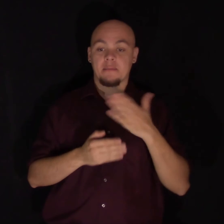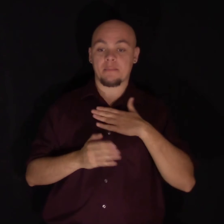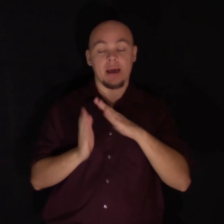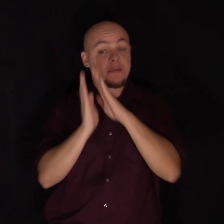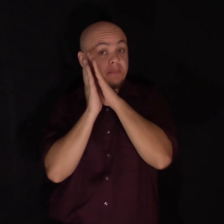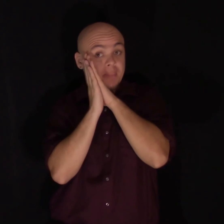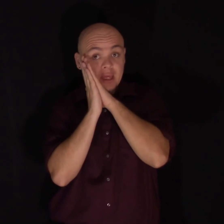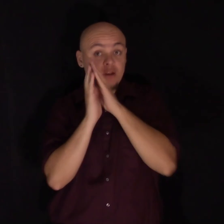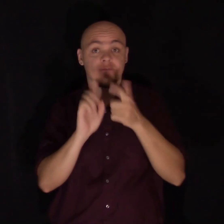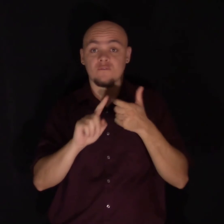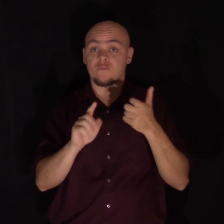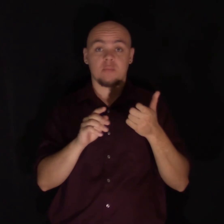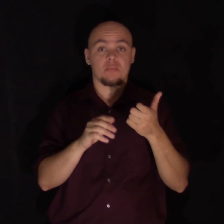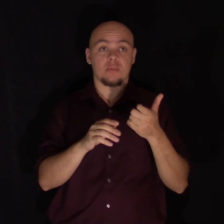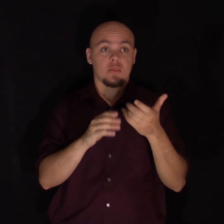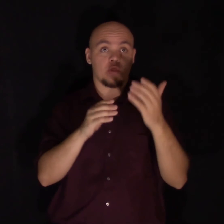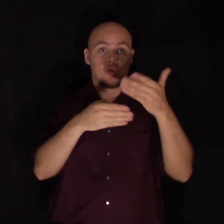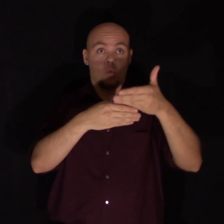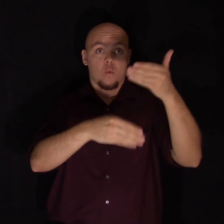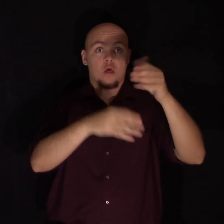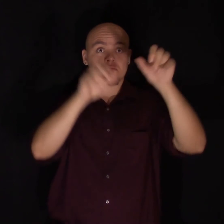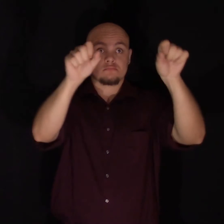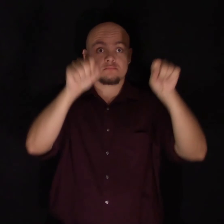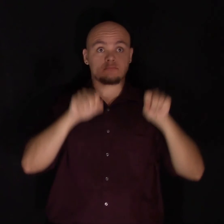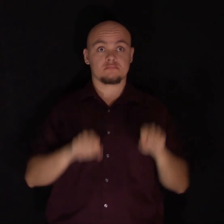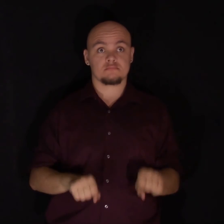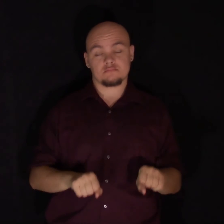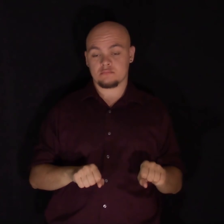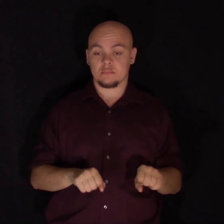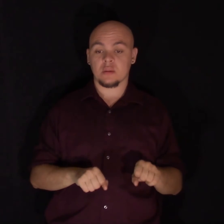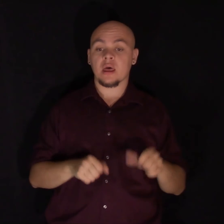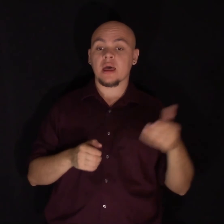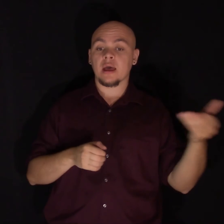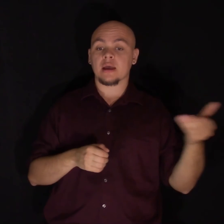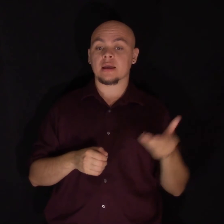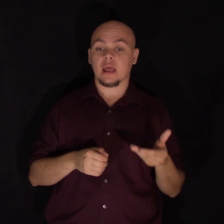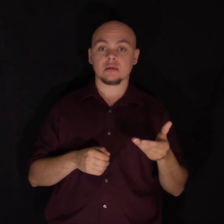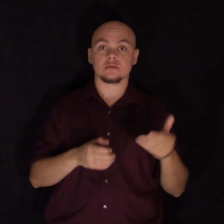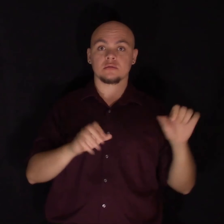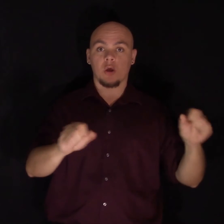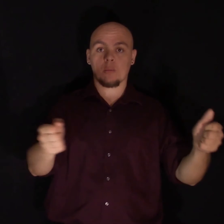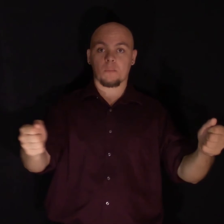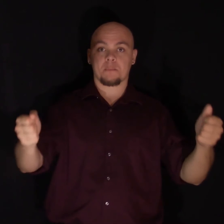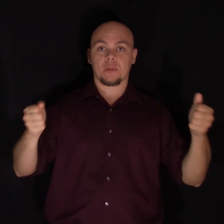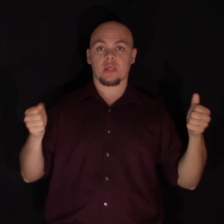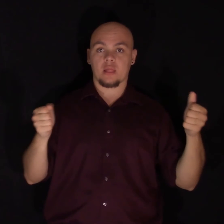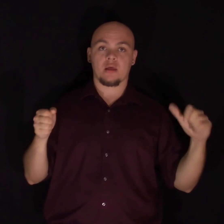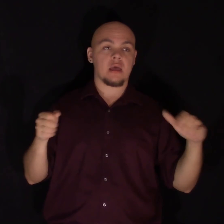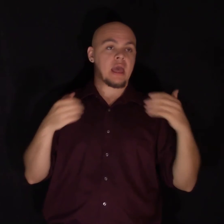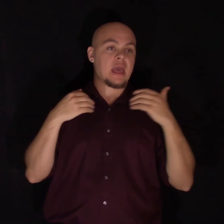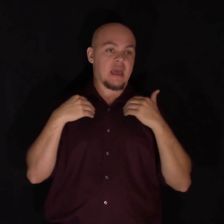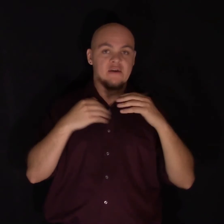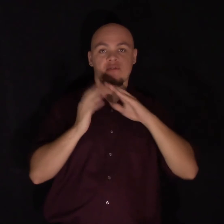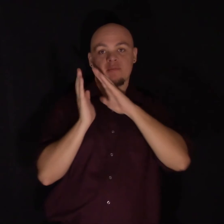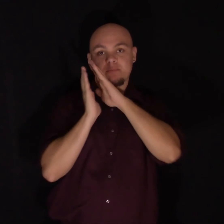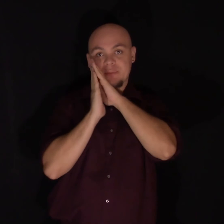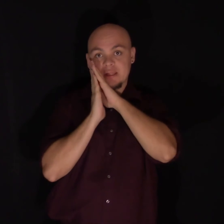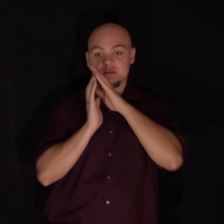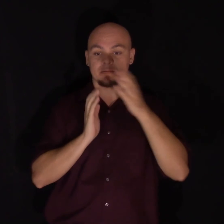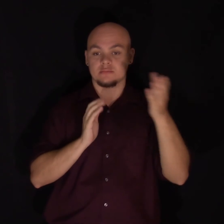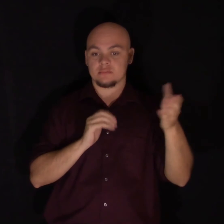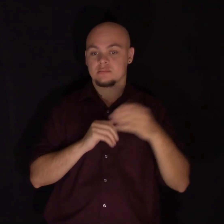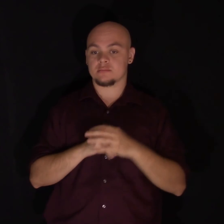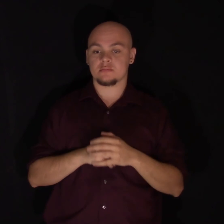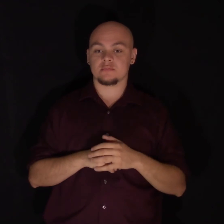pops out of the wall, 2 fingers. Guests move the moving wall, have some fold-down guest beds. And of